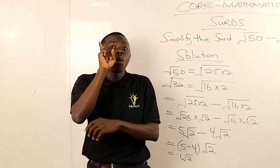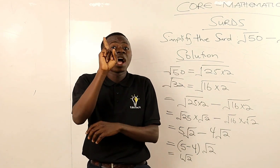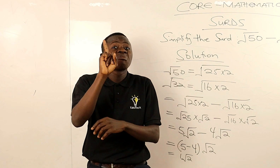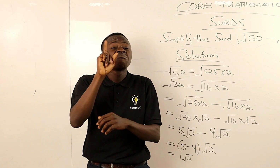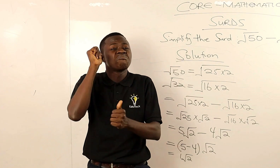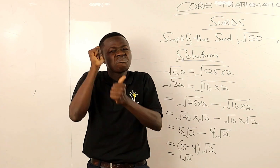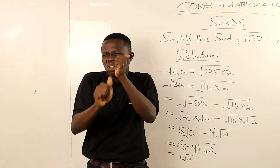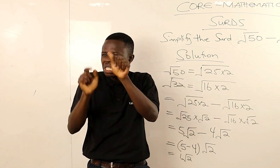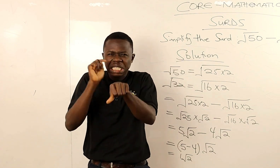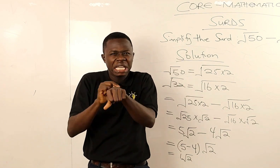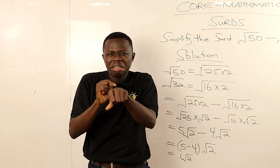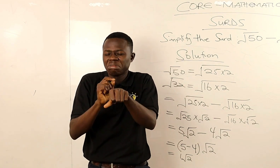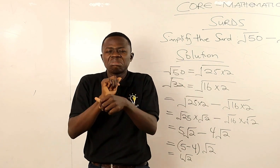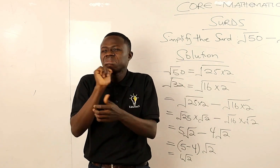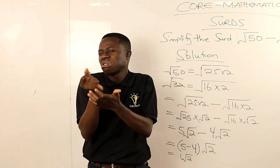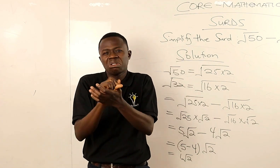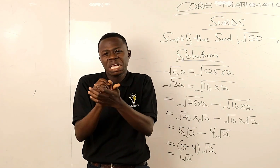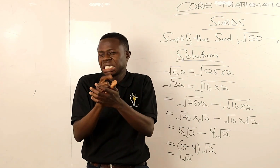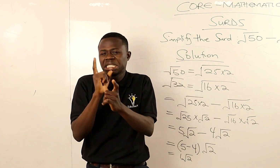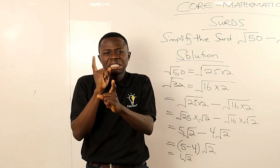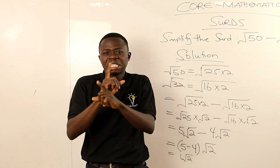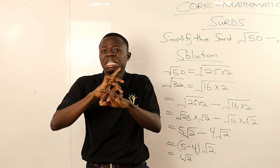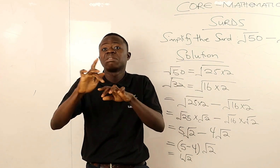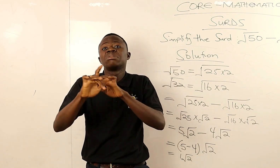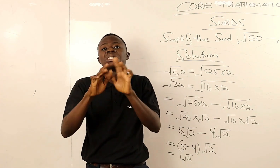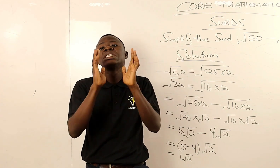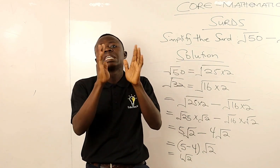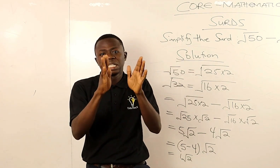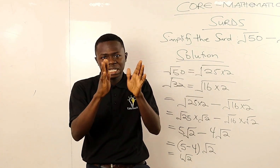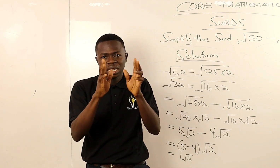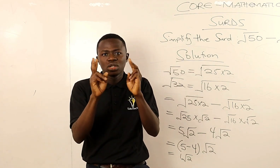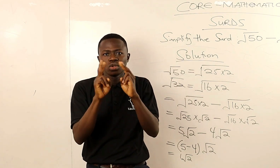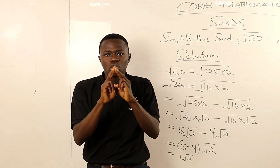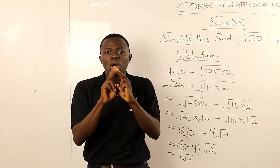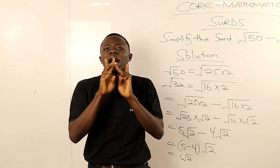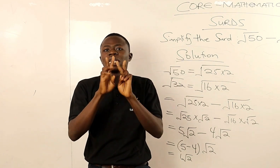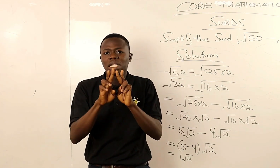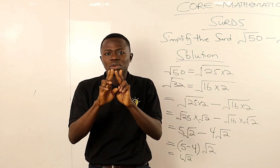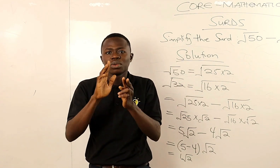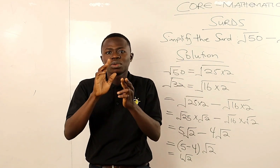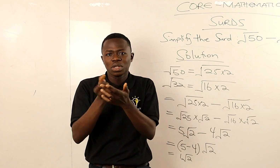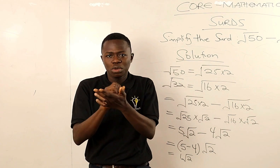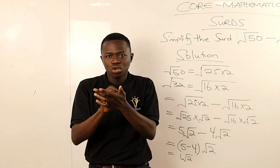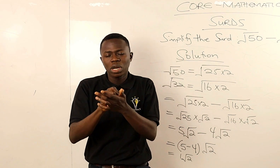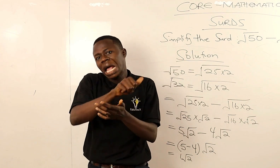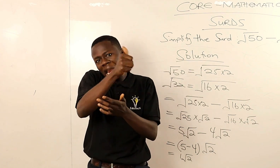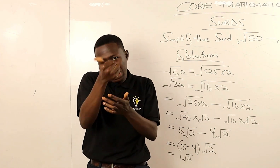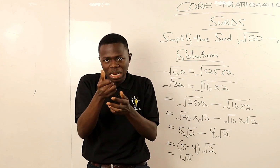But in this class, you remember that we said that always when there is 1 in front of the square root sign,